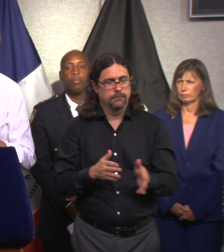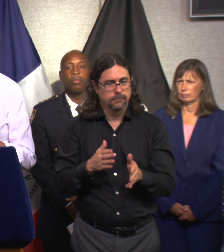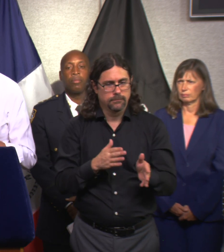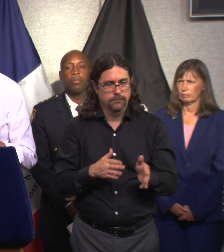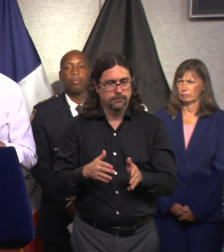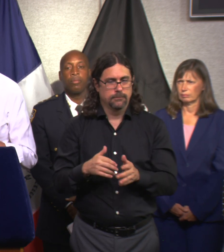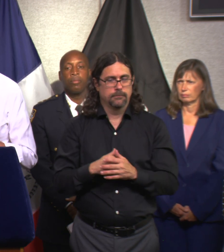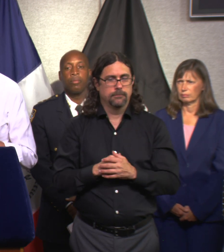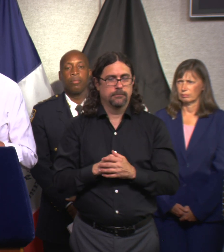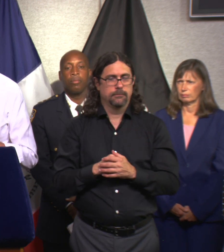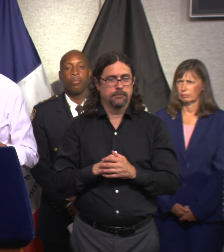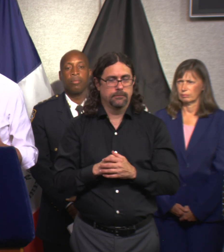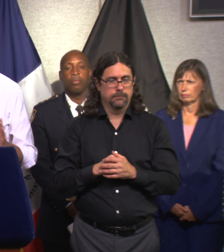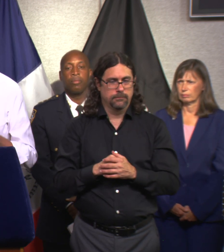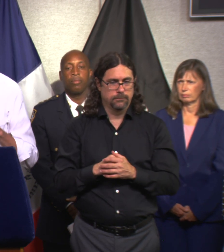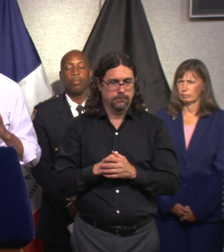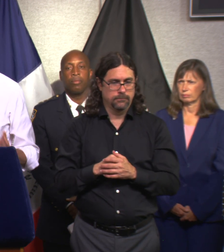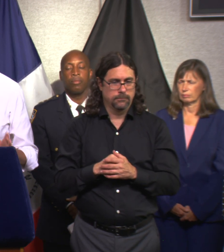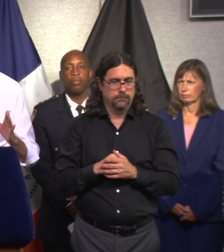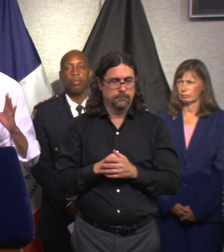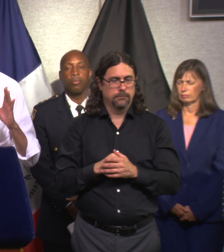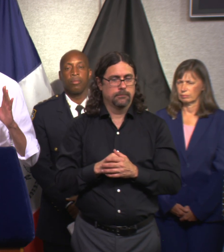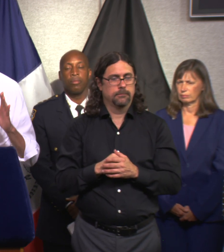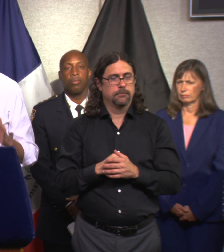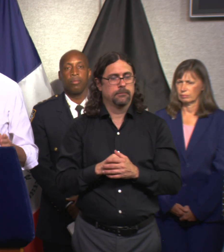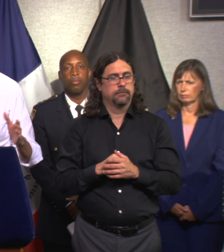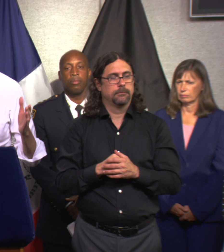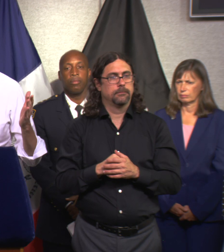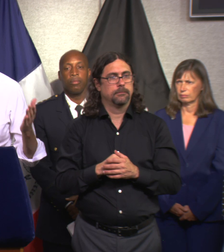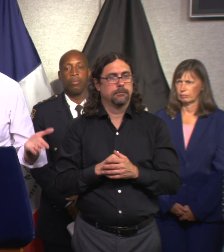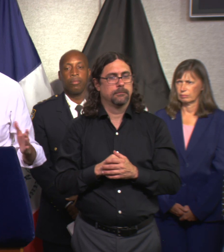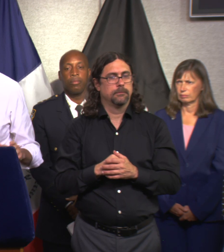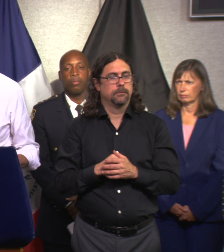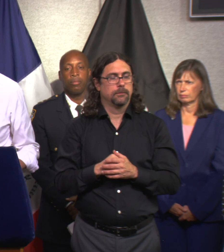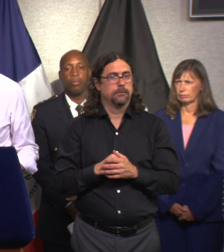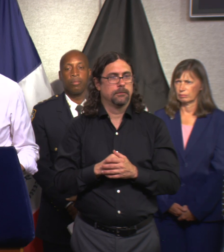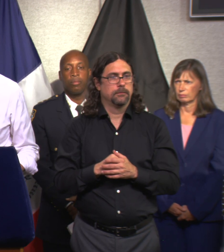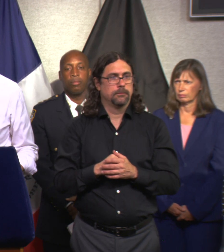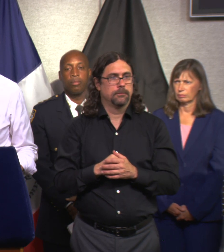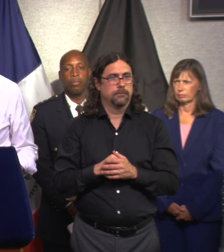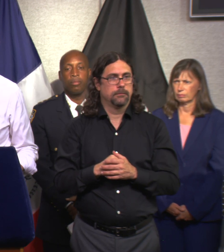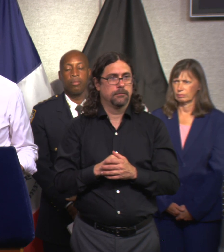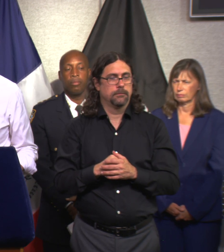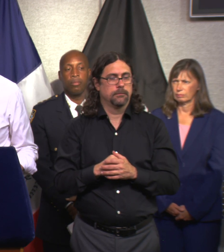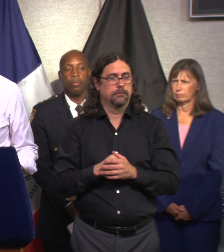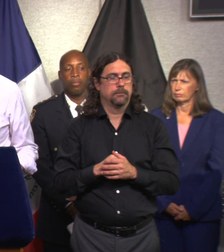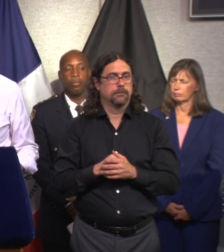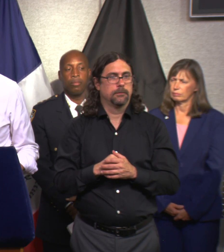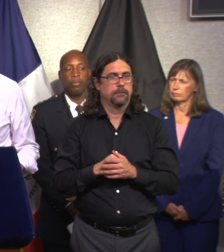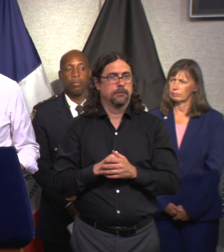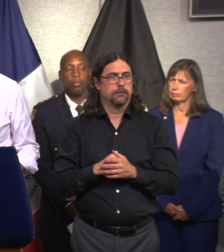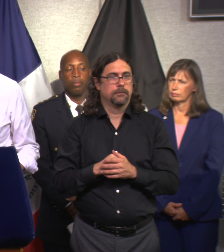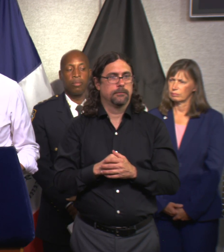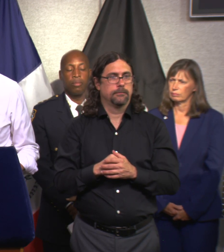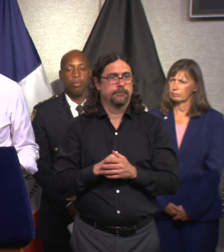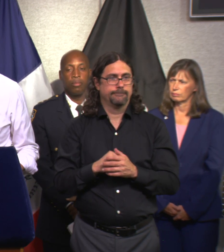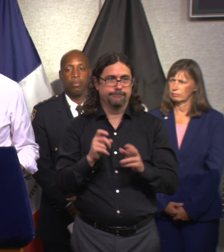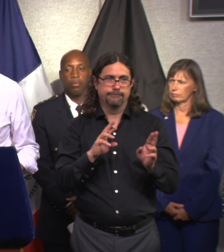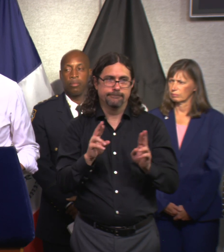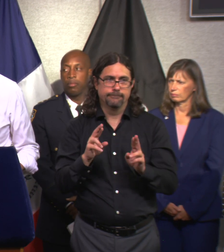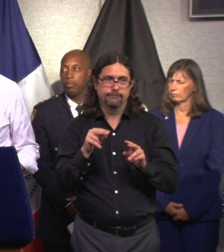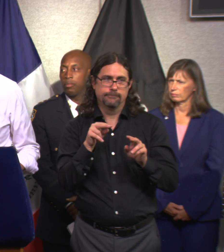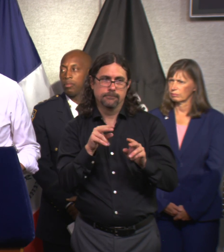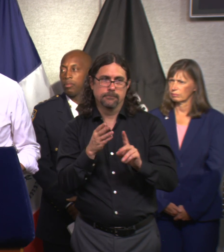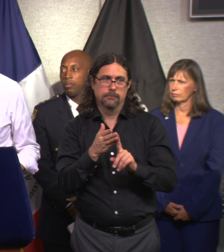So it's just an absolute consistent reality. I have before traveled to the